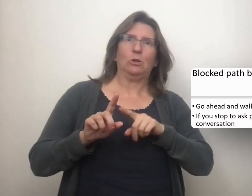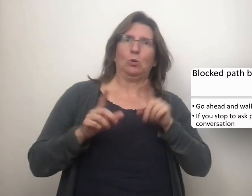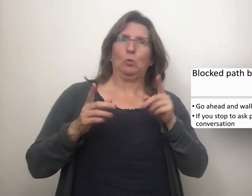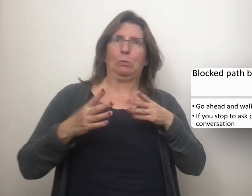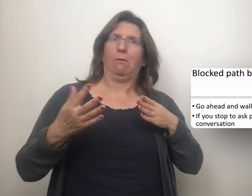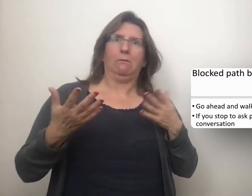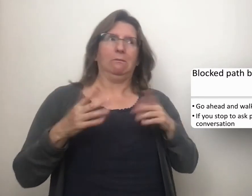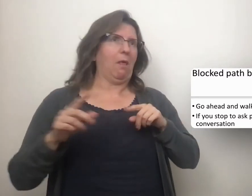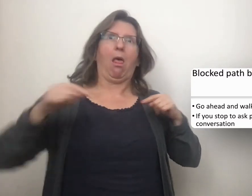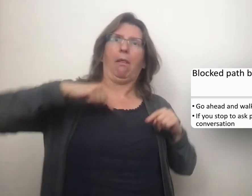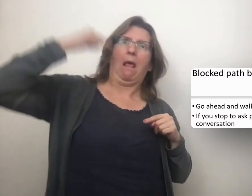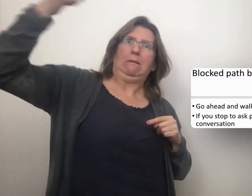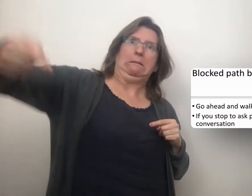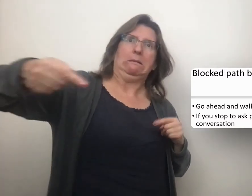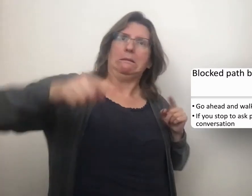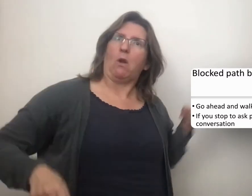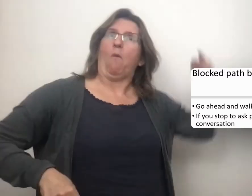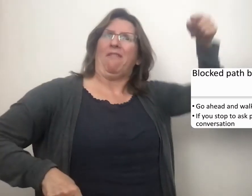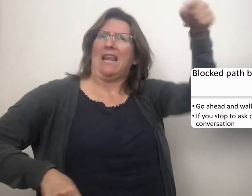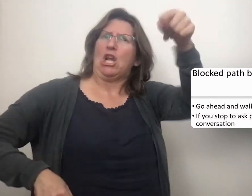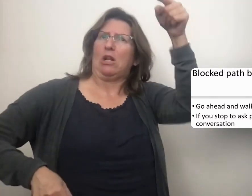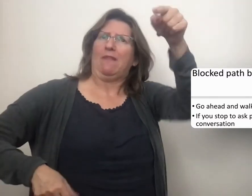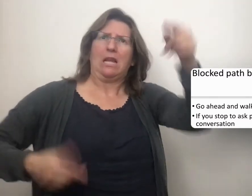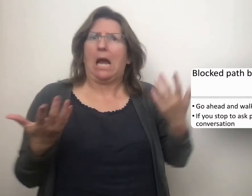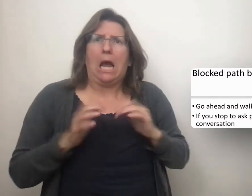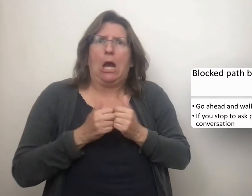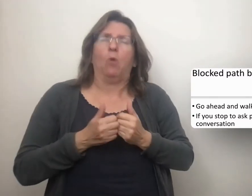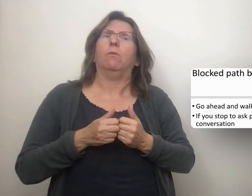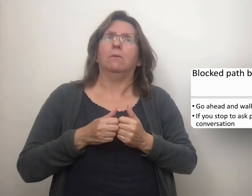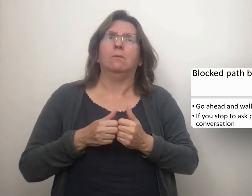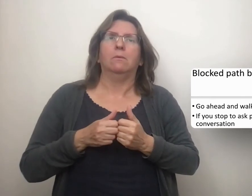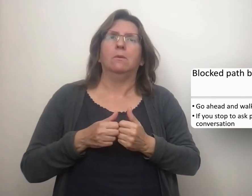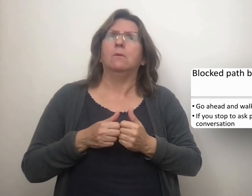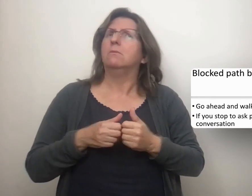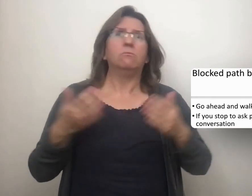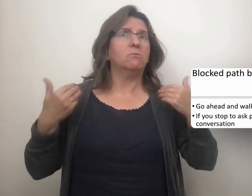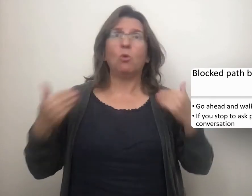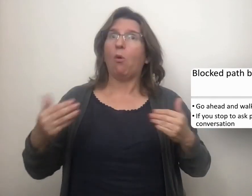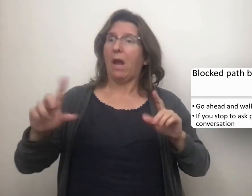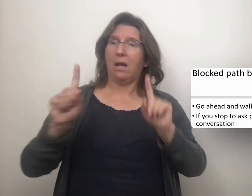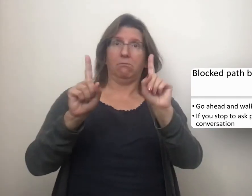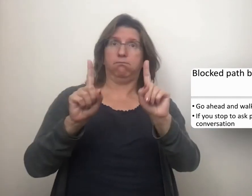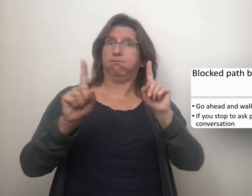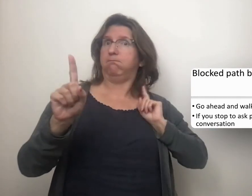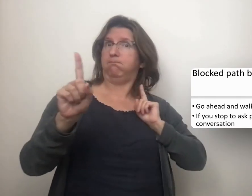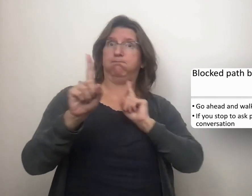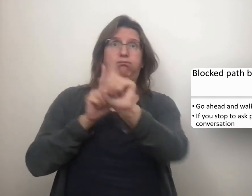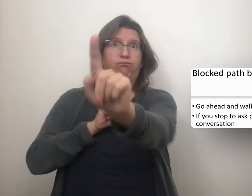the best thing for you to do is just pass through the space between them. That may feel rude to you, but it is